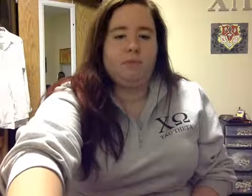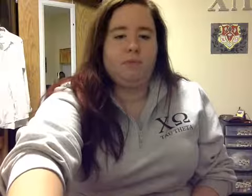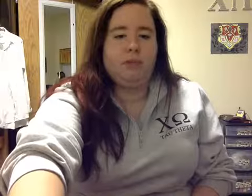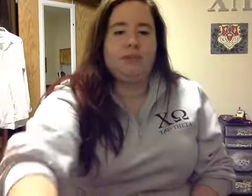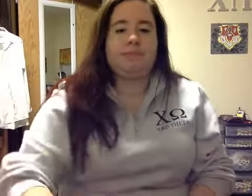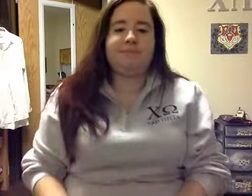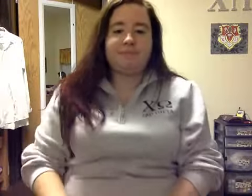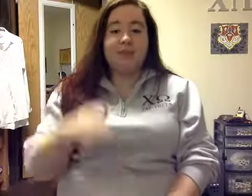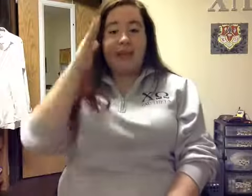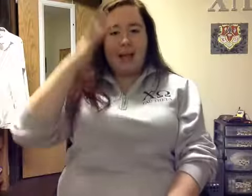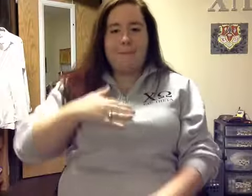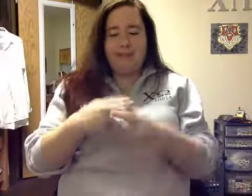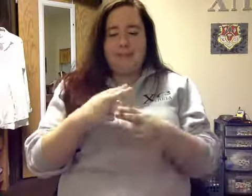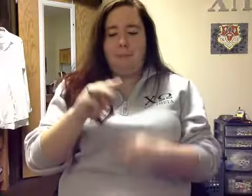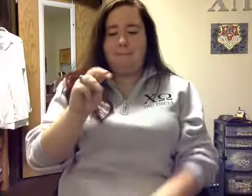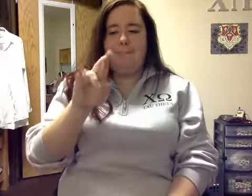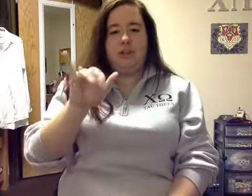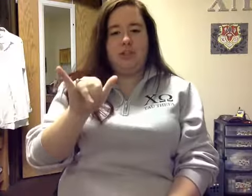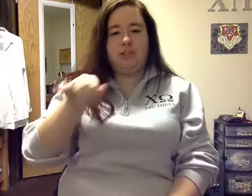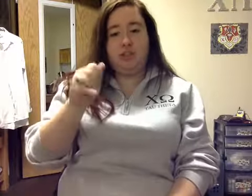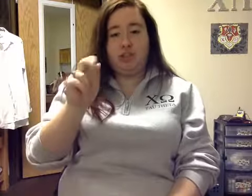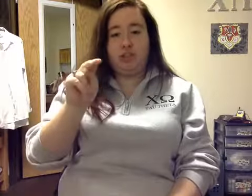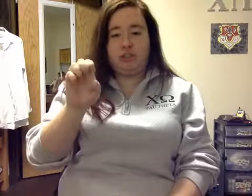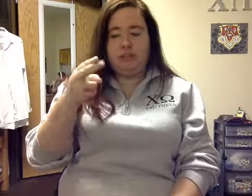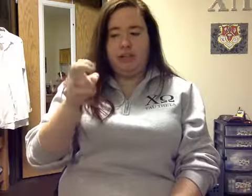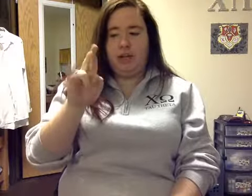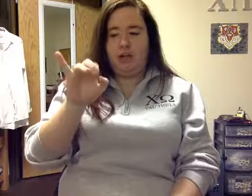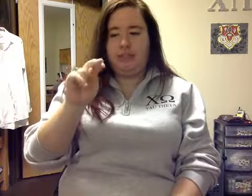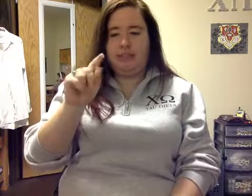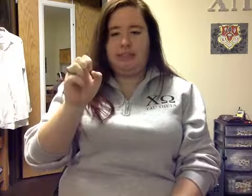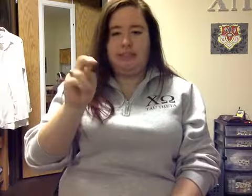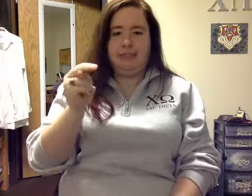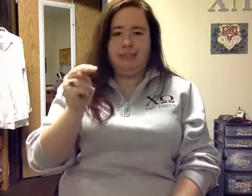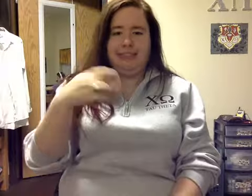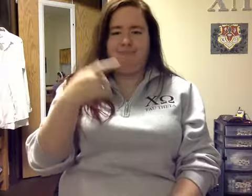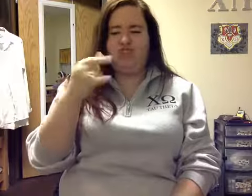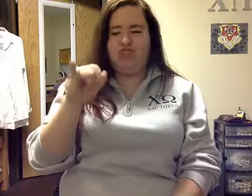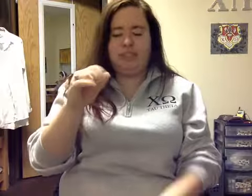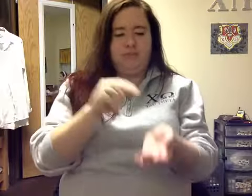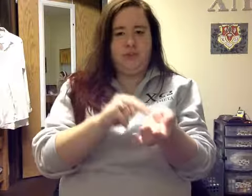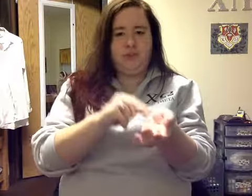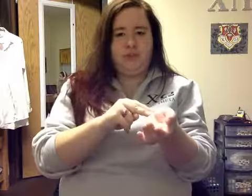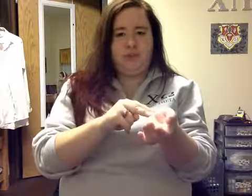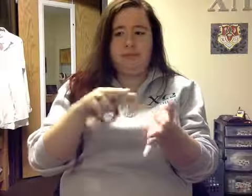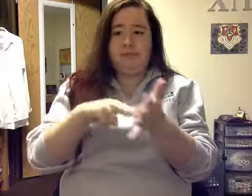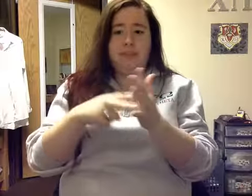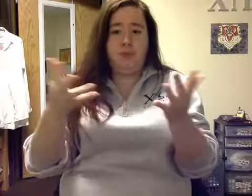Hi, my name is Mary Jane Harrington. I'm a GI nurse with Health Partners Riverside. GI stands for gastroenterology.